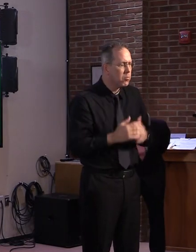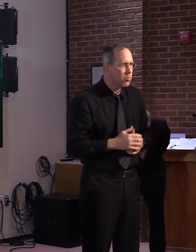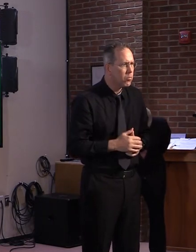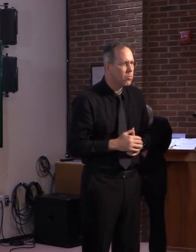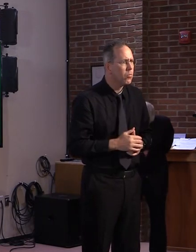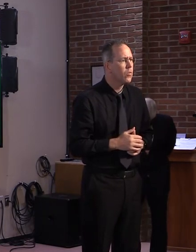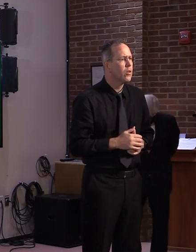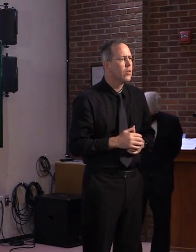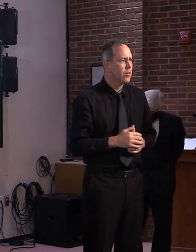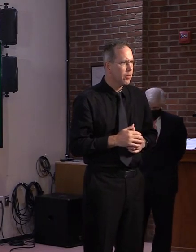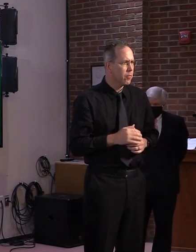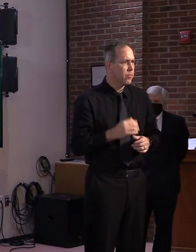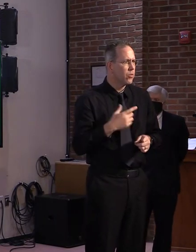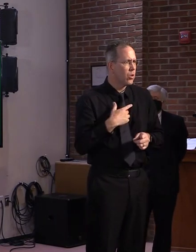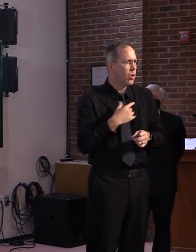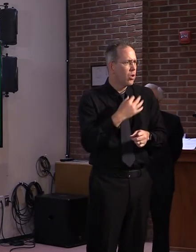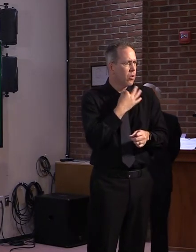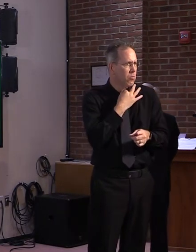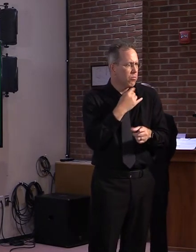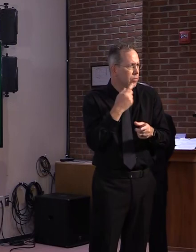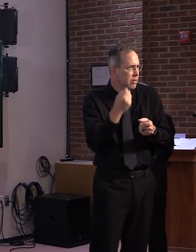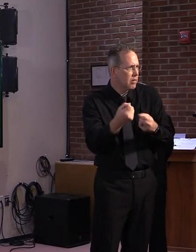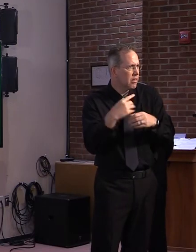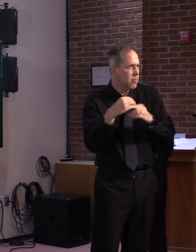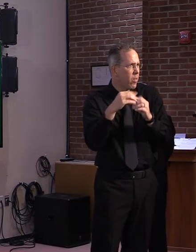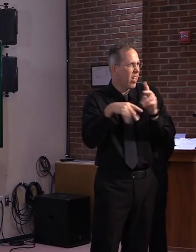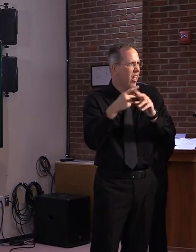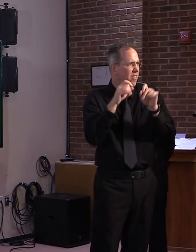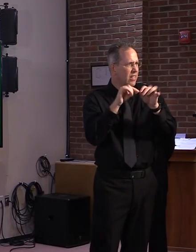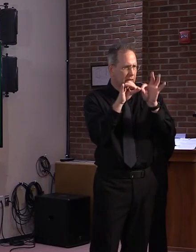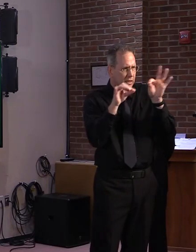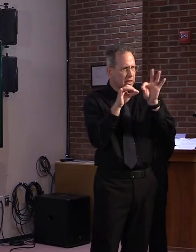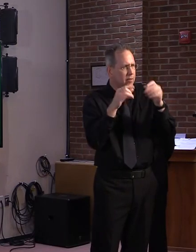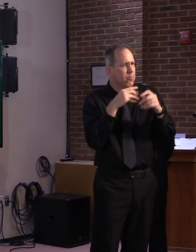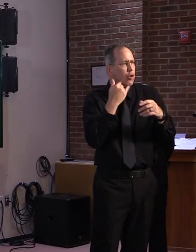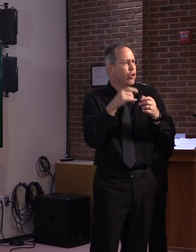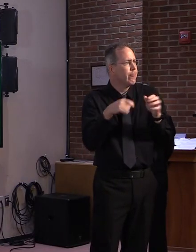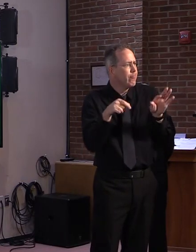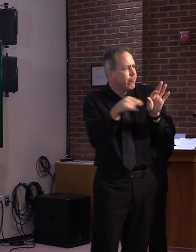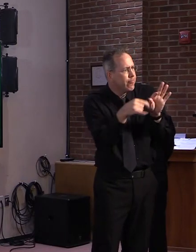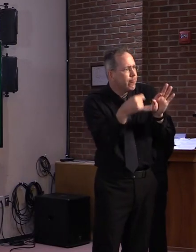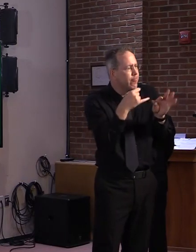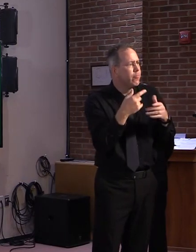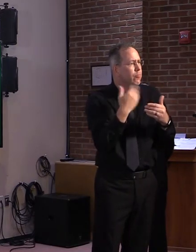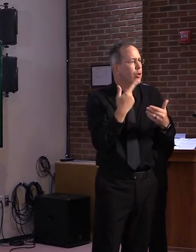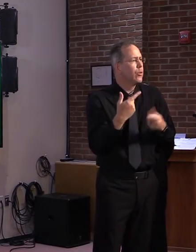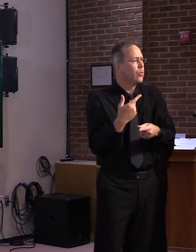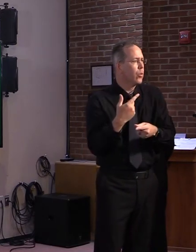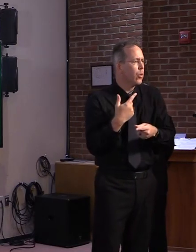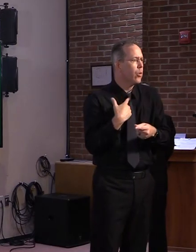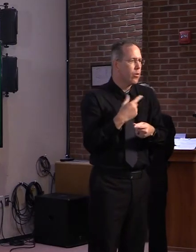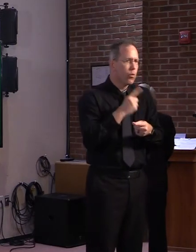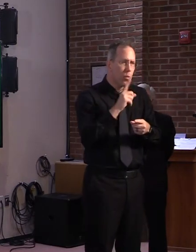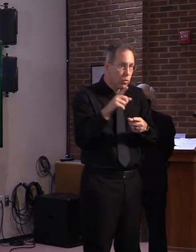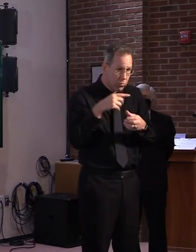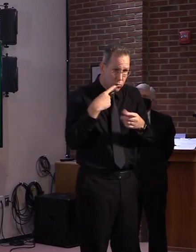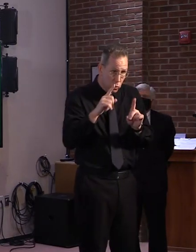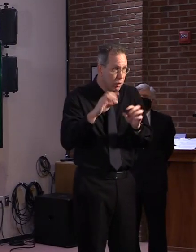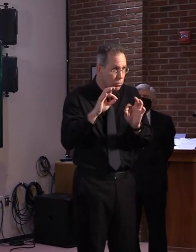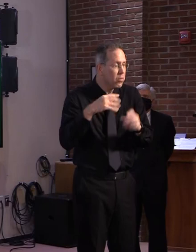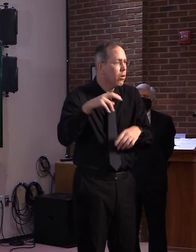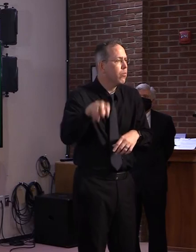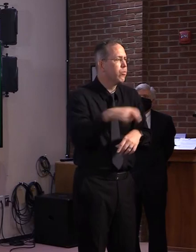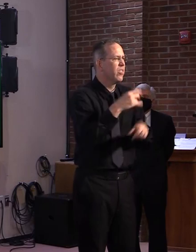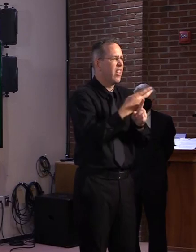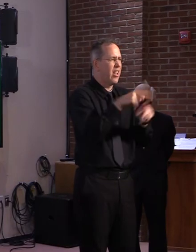swabs, and once we can really have a vibrant number of them, that will be the test that we do. Probably